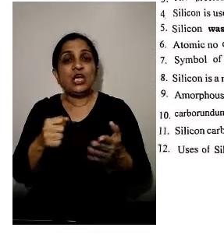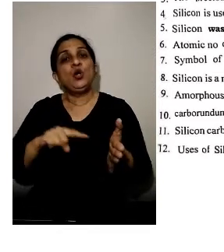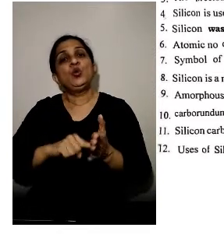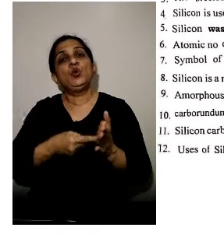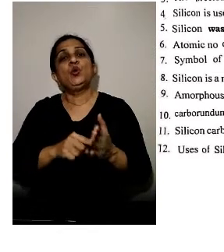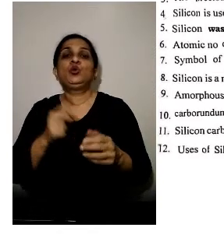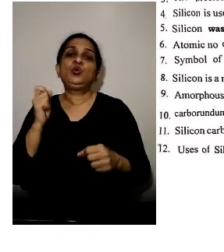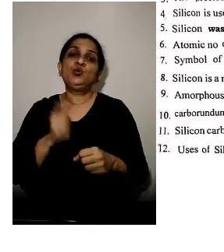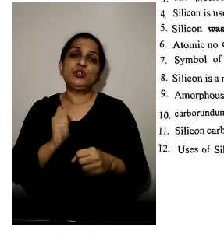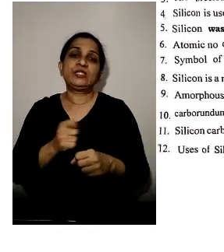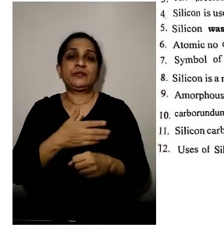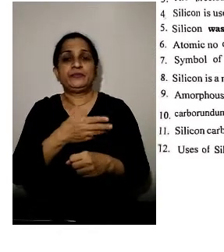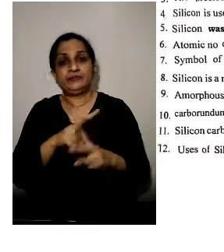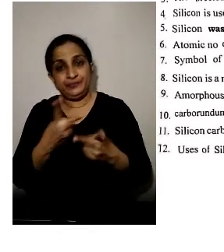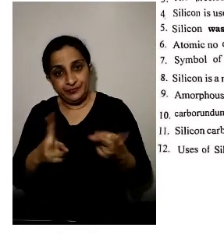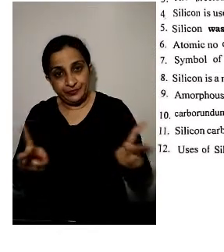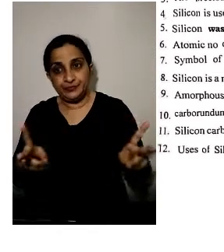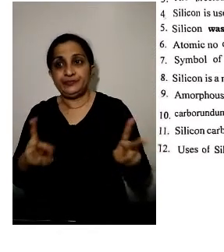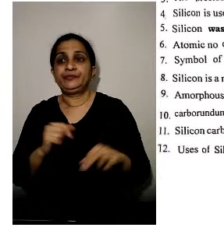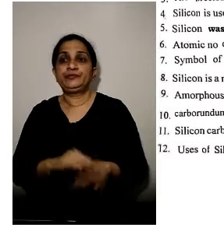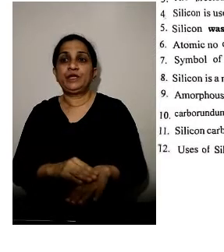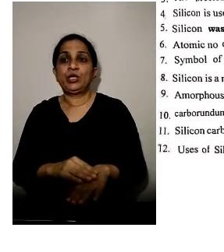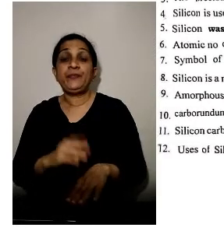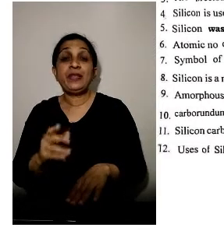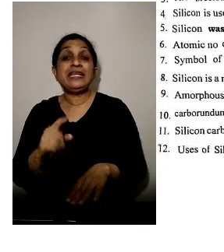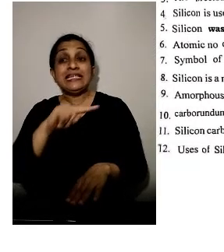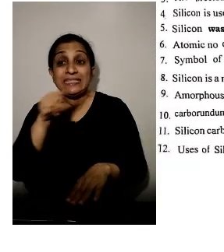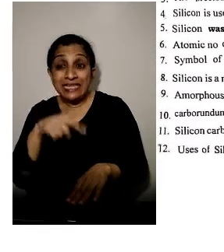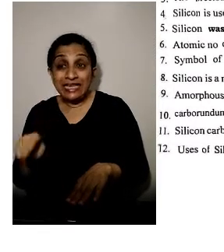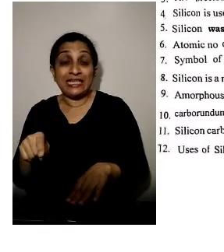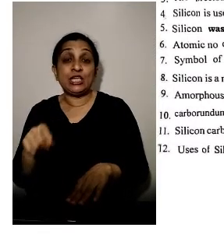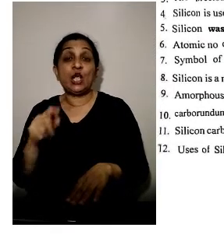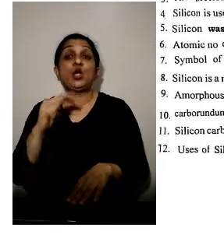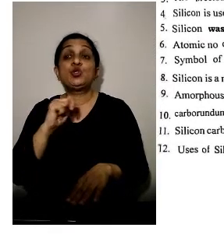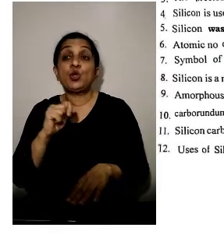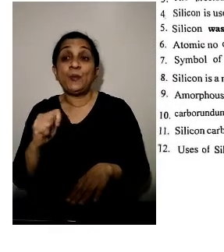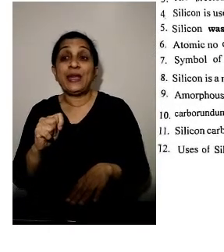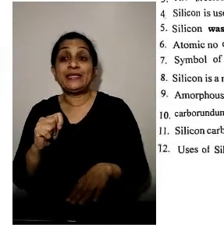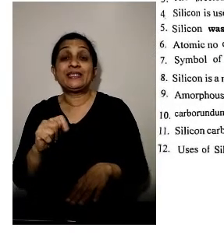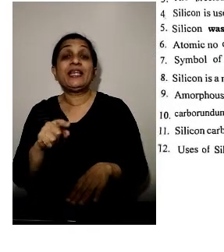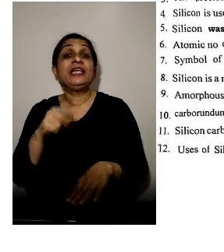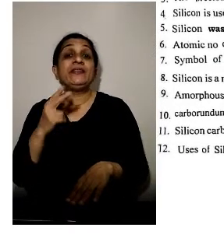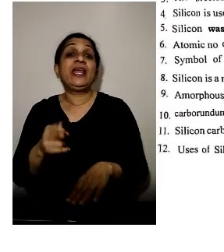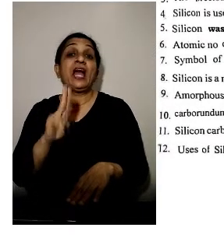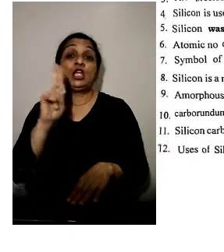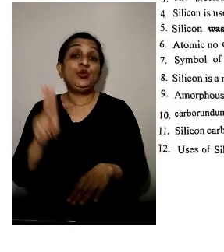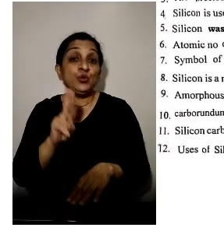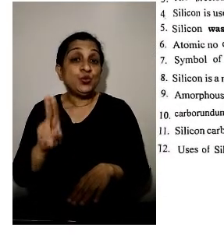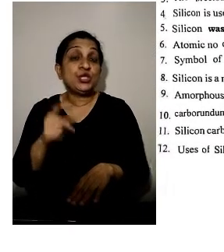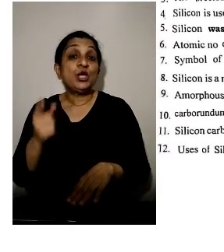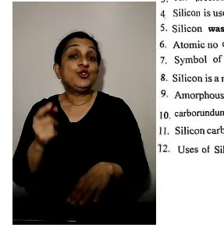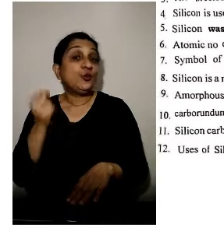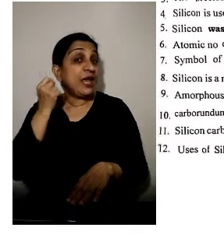tools. Okay, silicon, topaz, they are